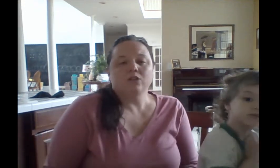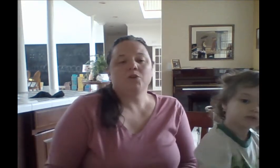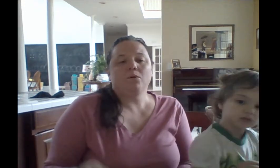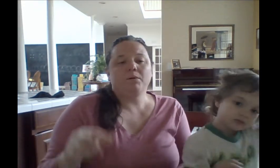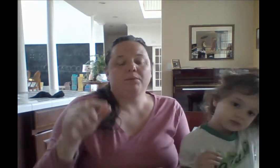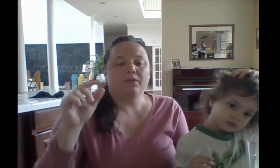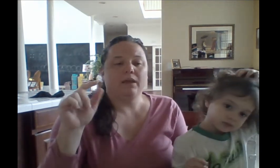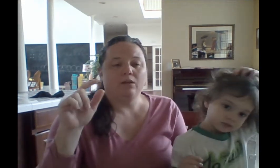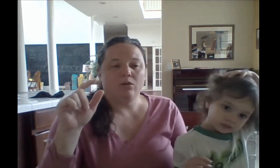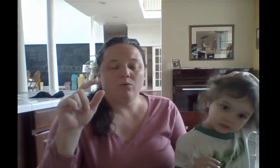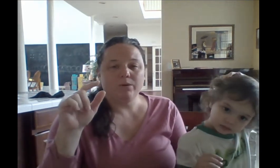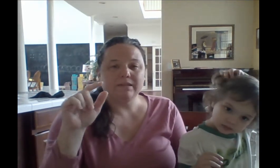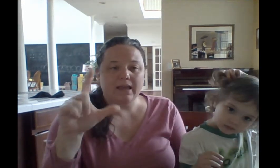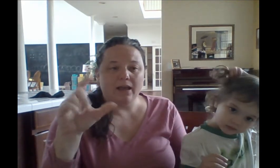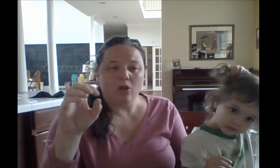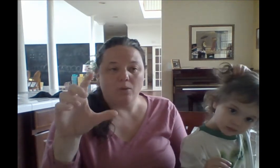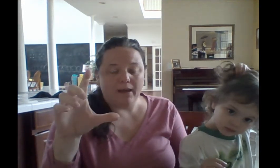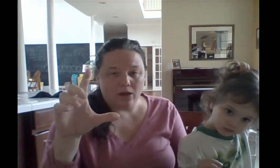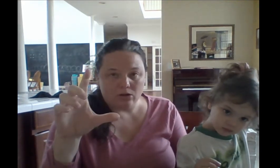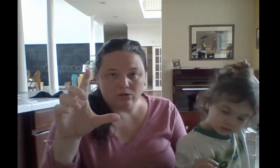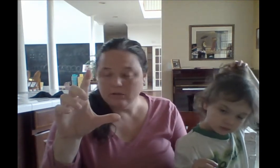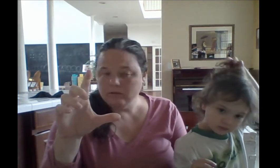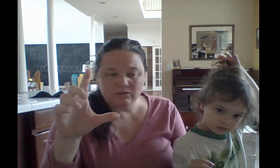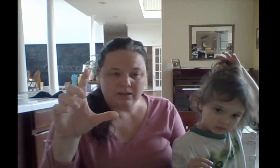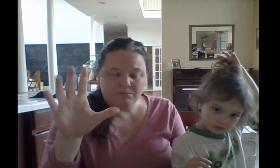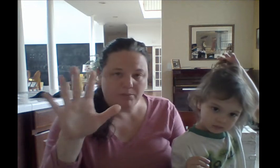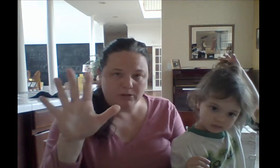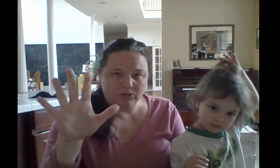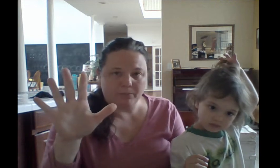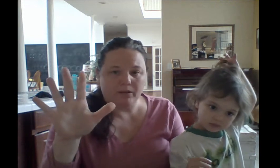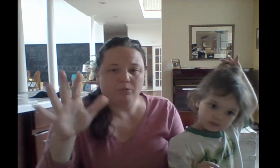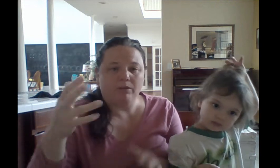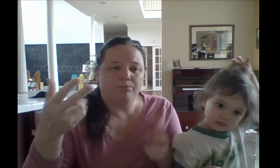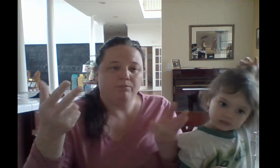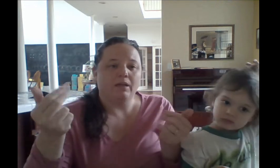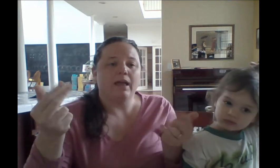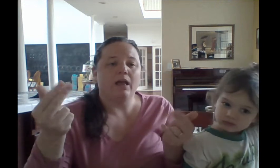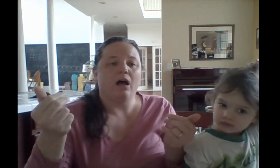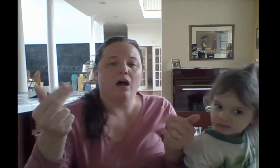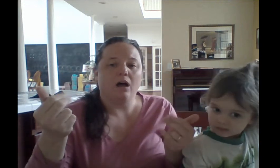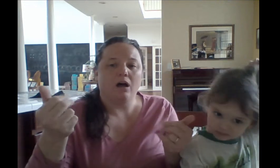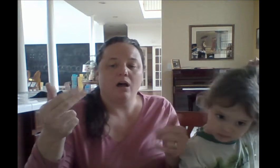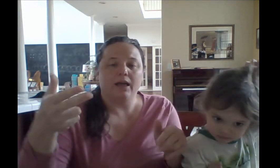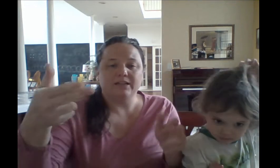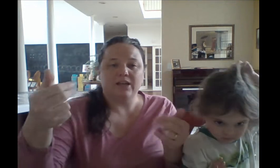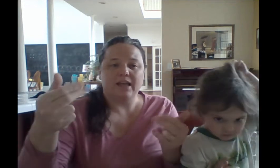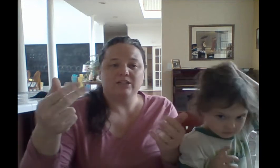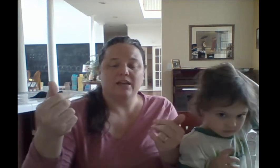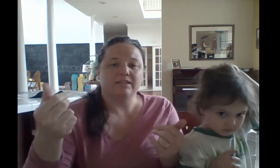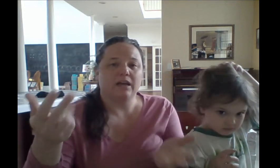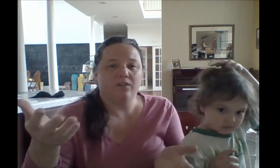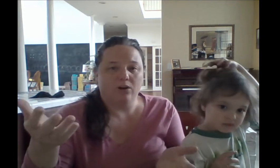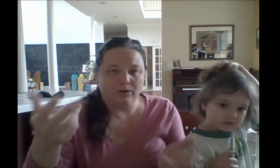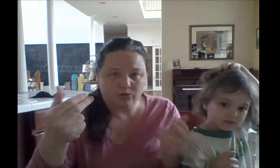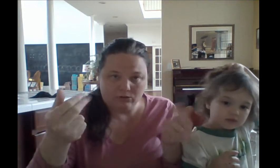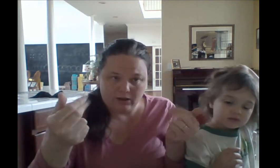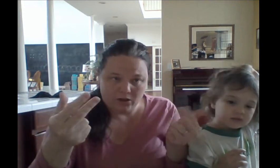Also remember that when we say LOL, deaf people don't typically, but ha ha ha, HAHA is kind of their original